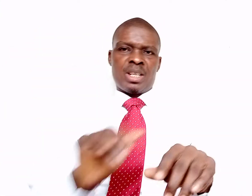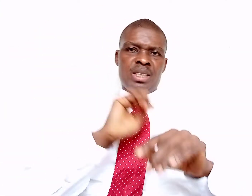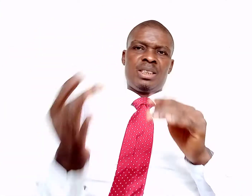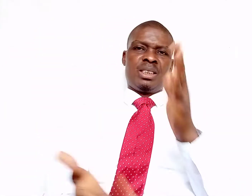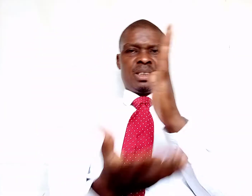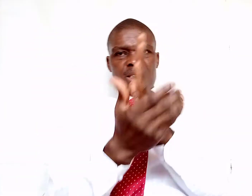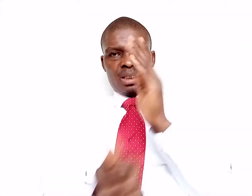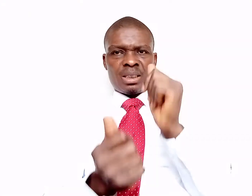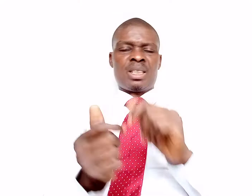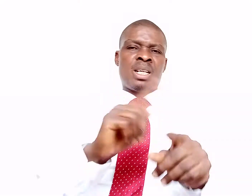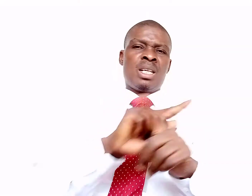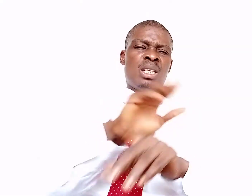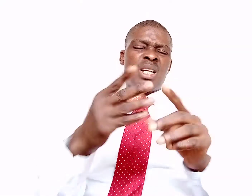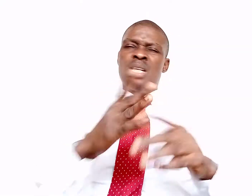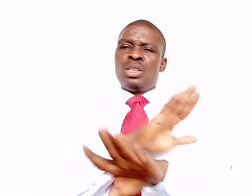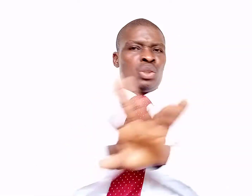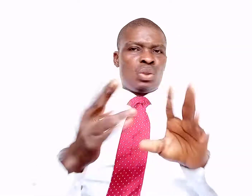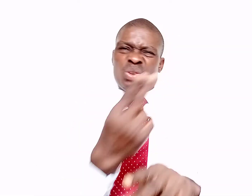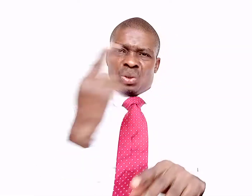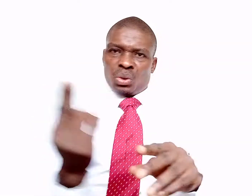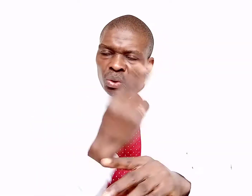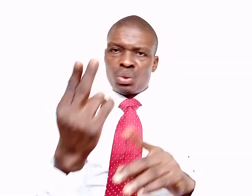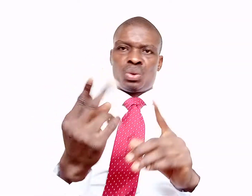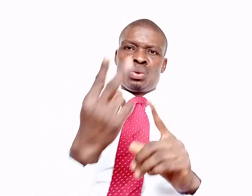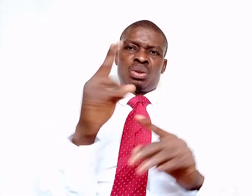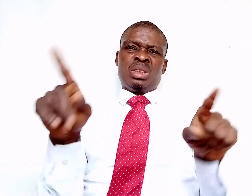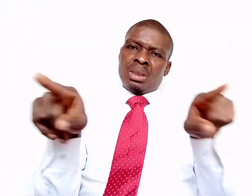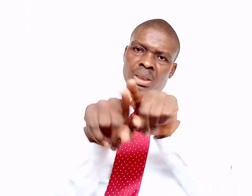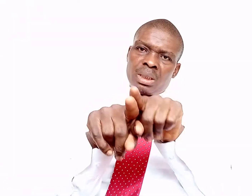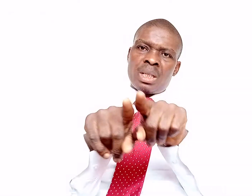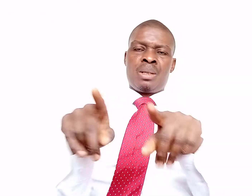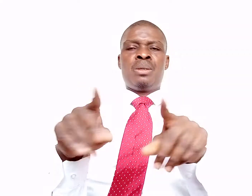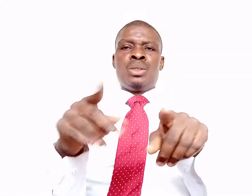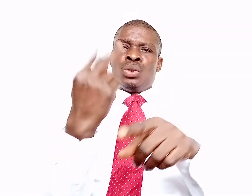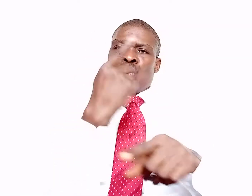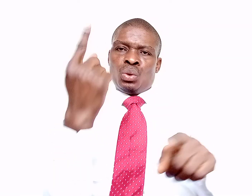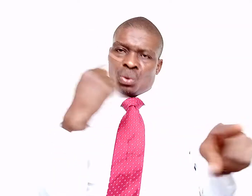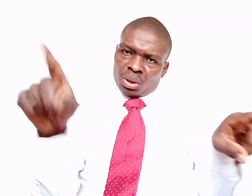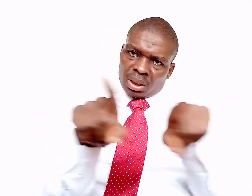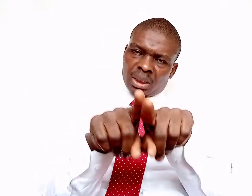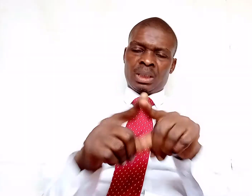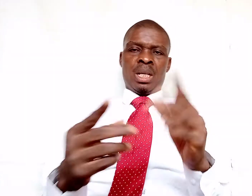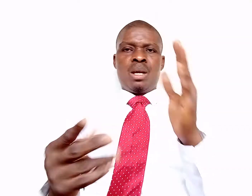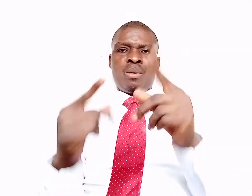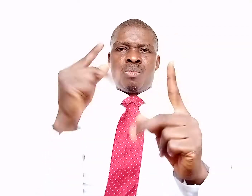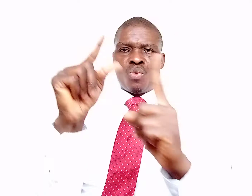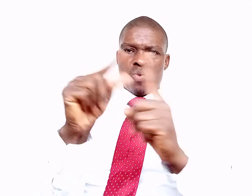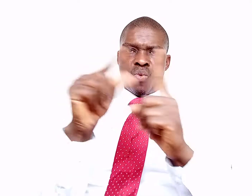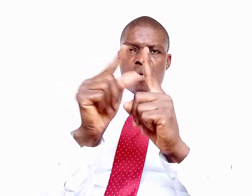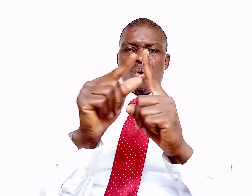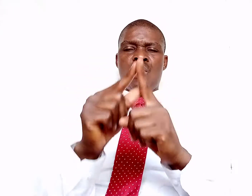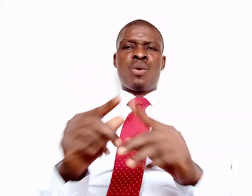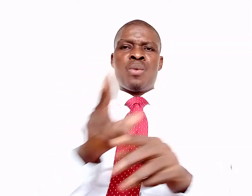Avoid sounding too clinical. Use the same slang, idioms, and turns of phrase you